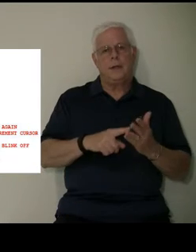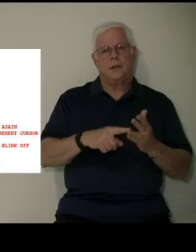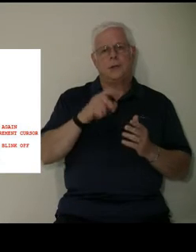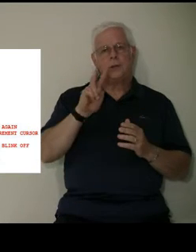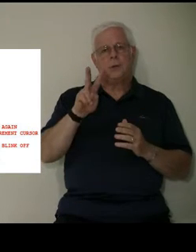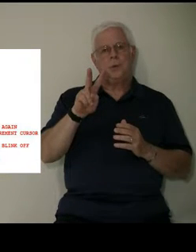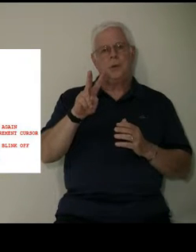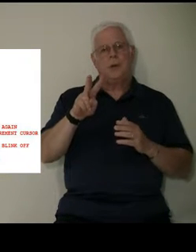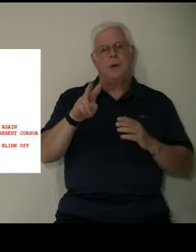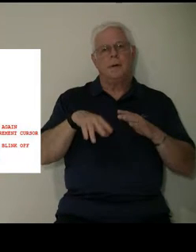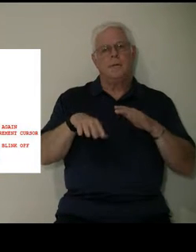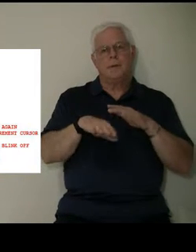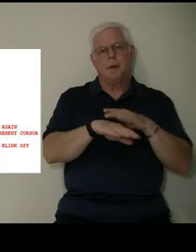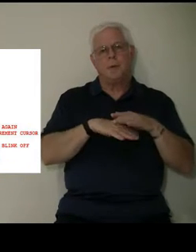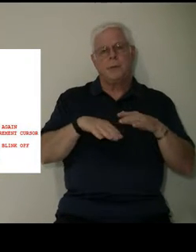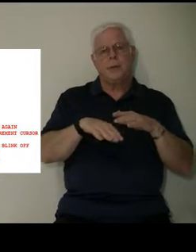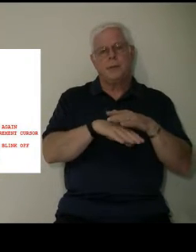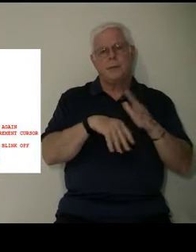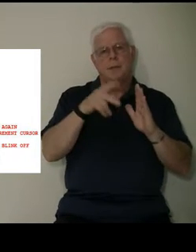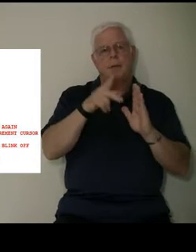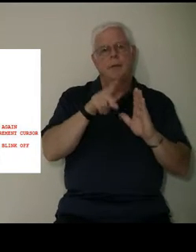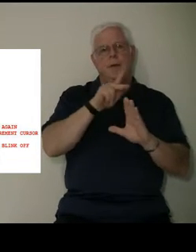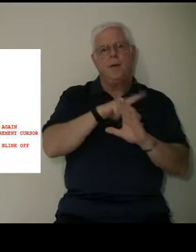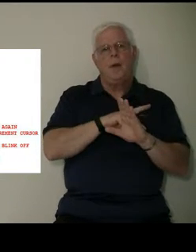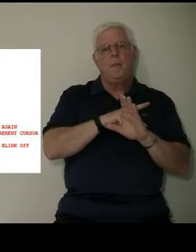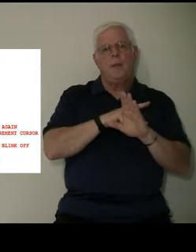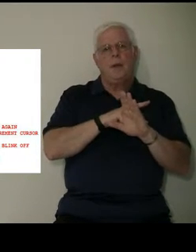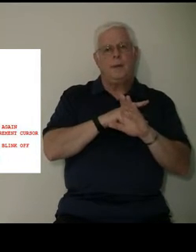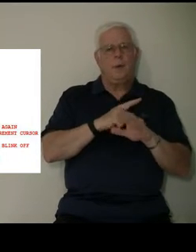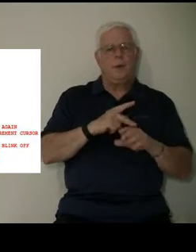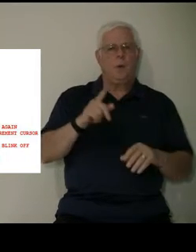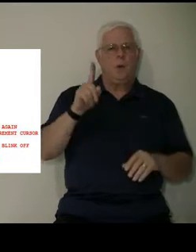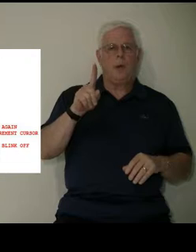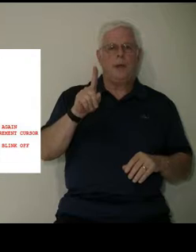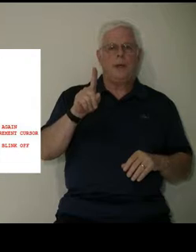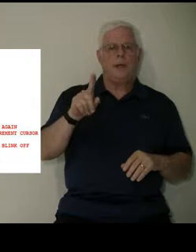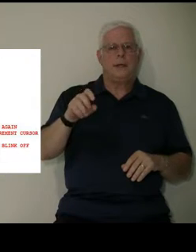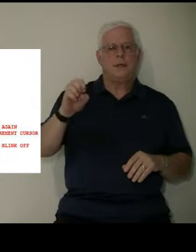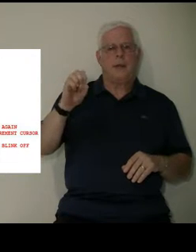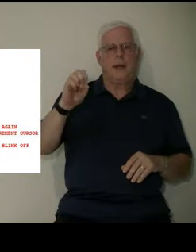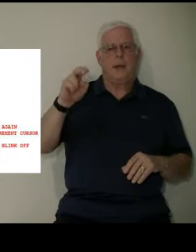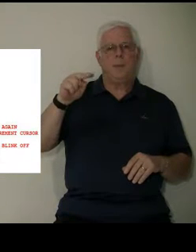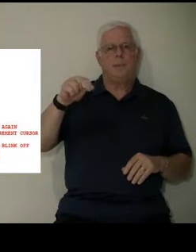These are 2 of the subroutines, and then one is to enable,